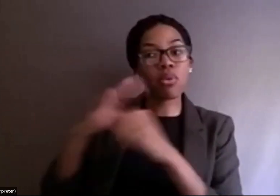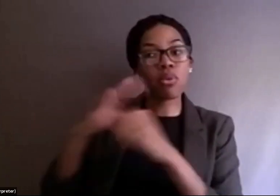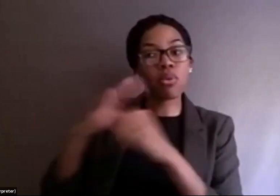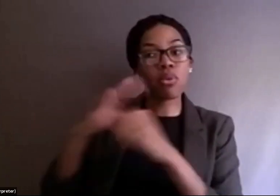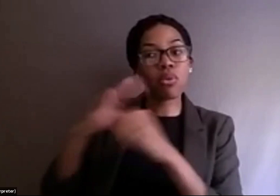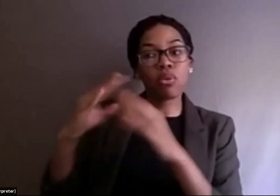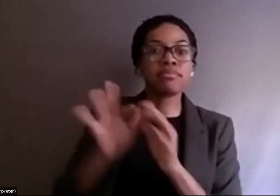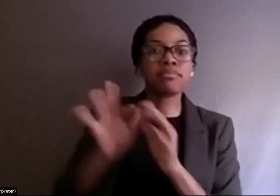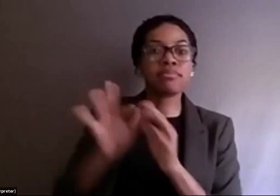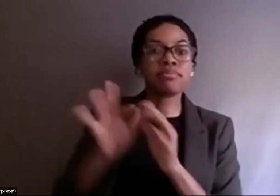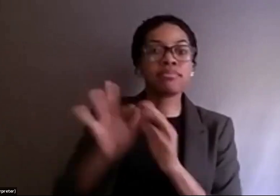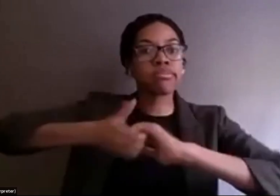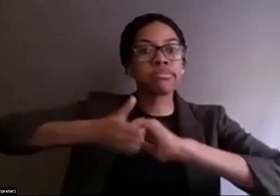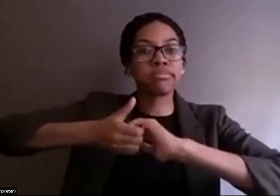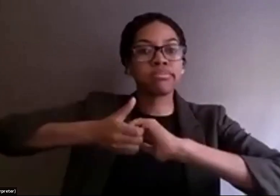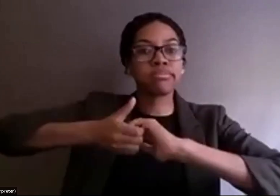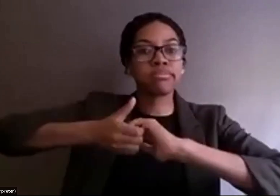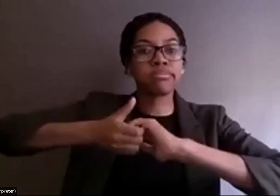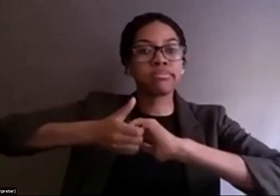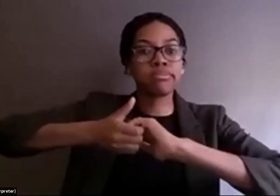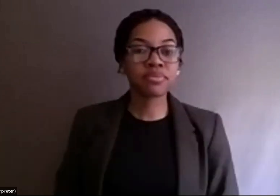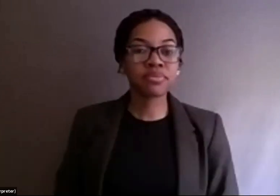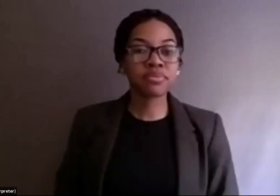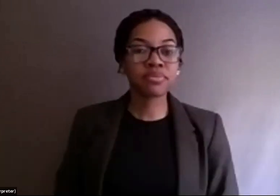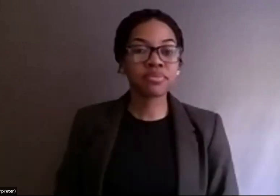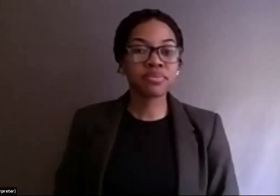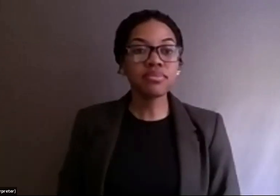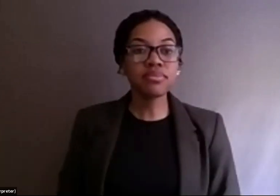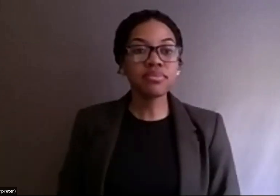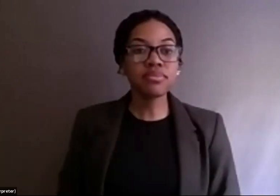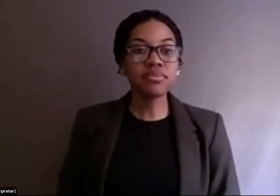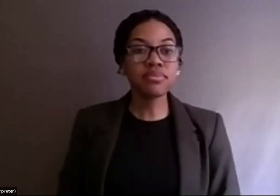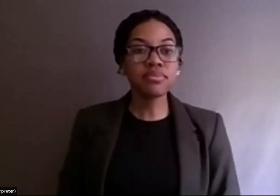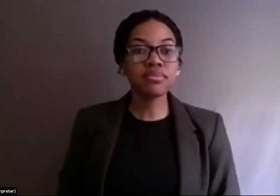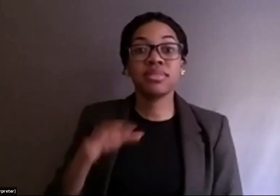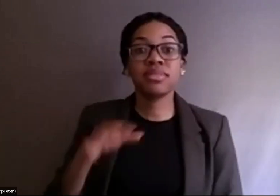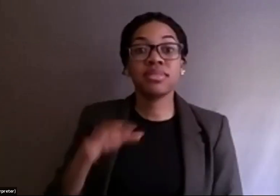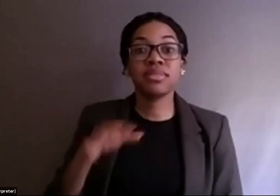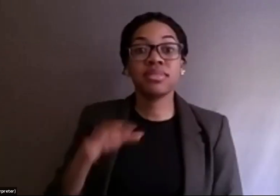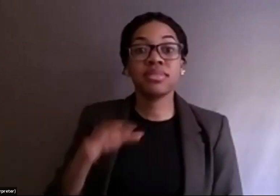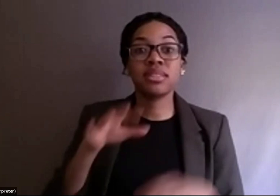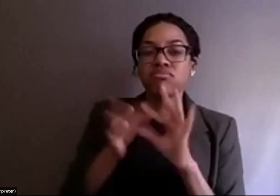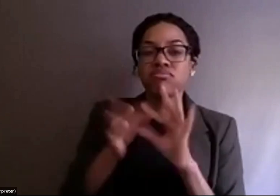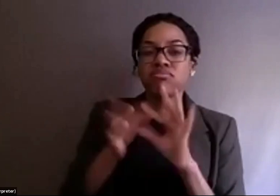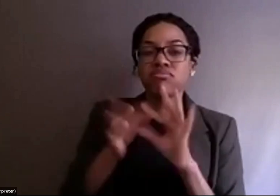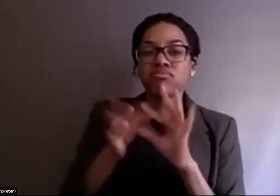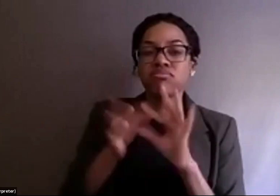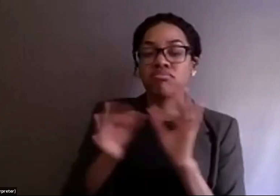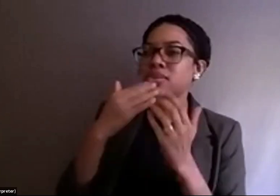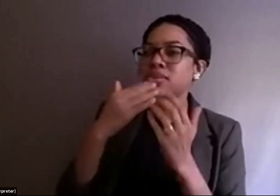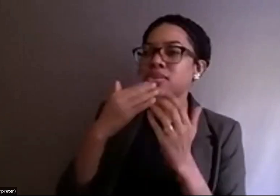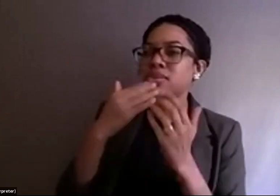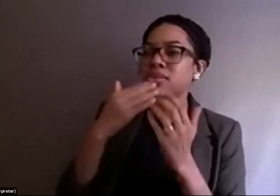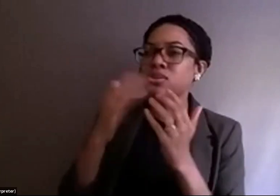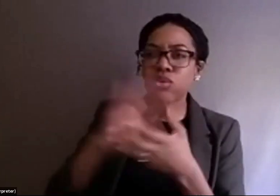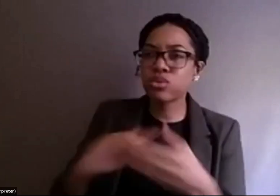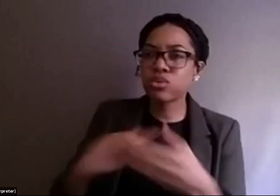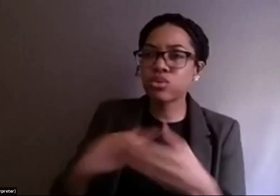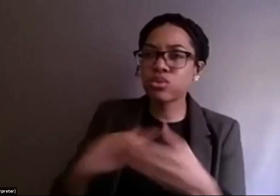Yeah, thank you again. As I'm listening to you share these stories, I'm thinking about my role as